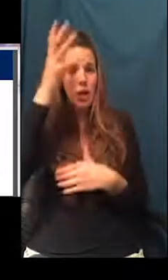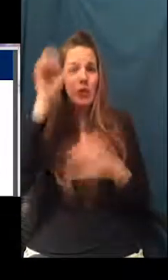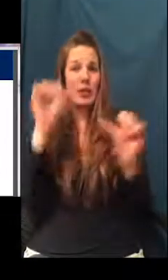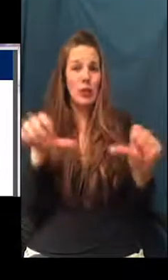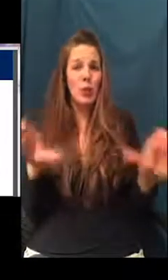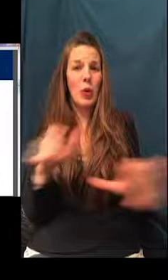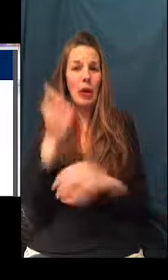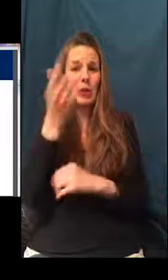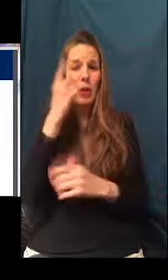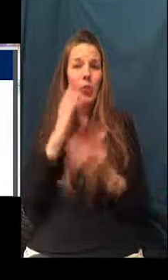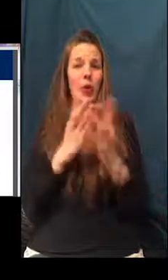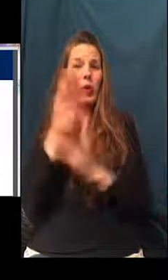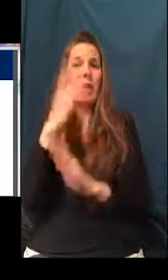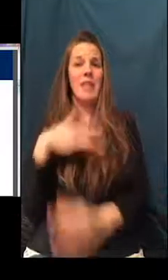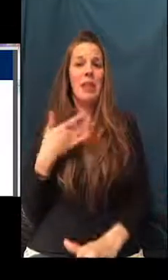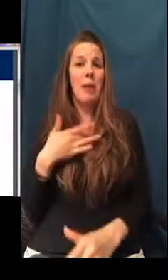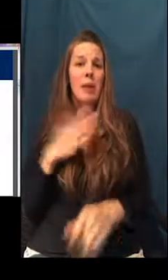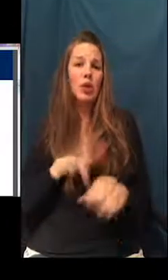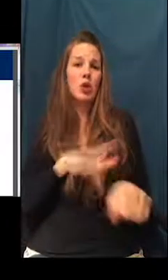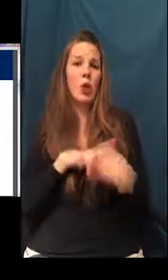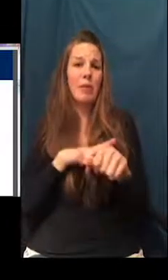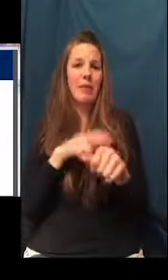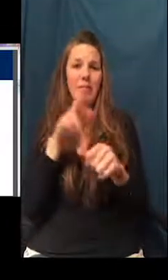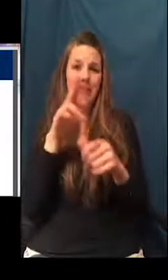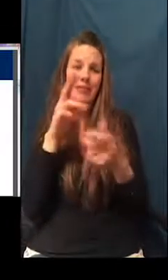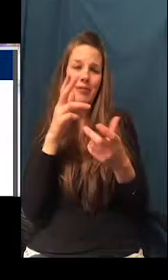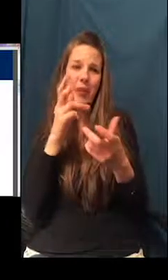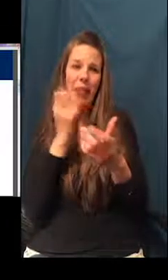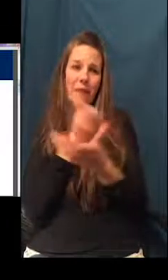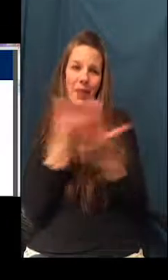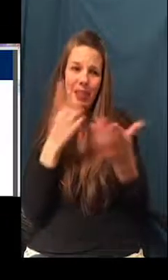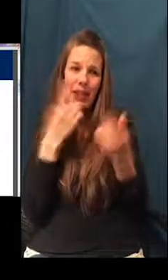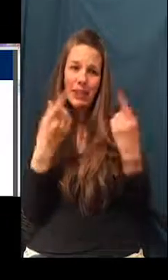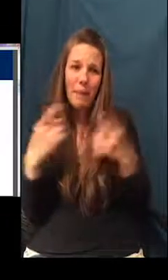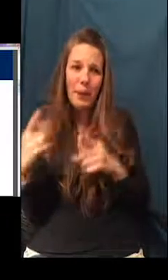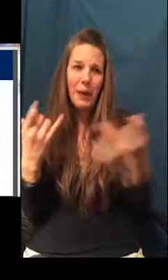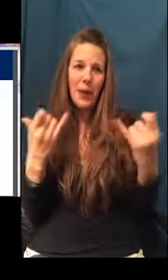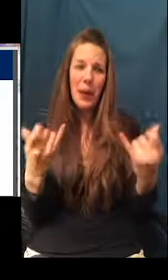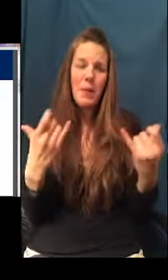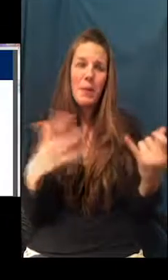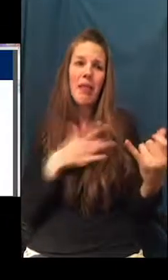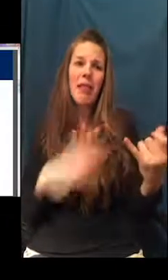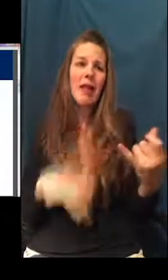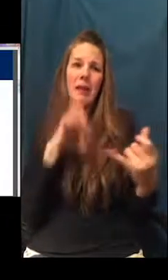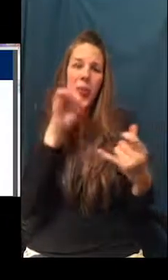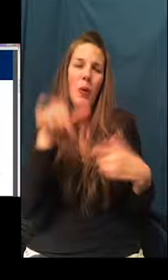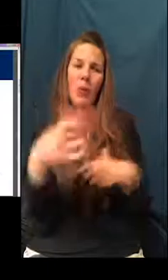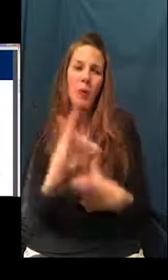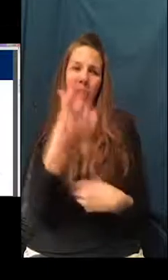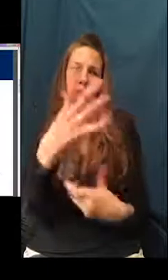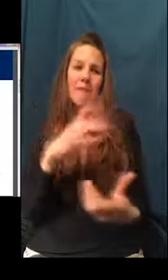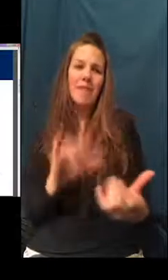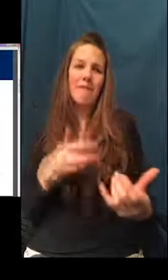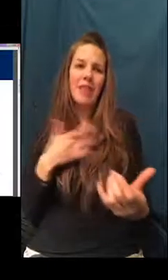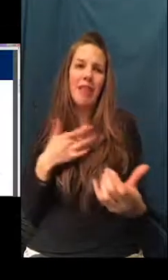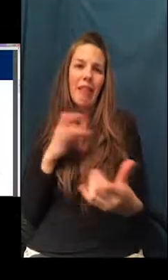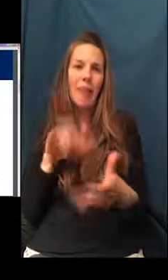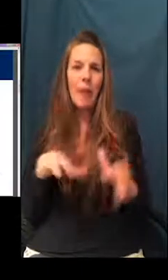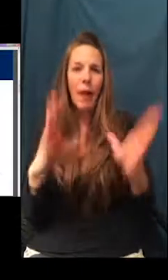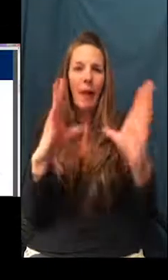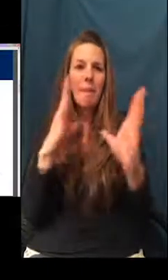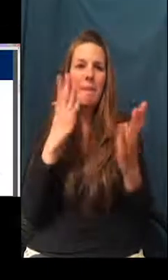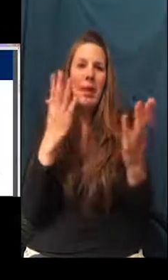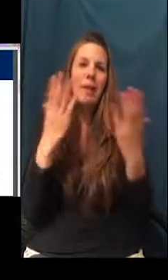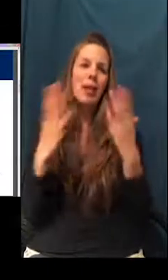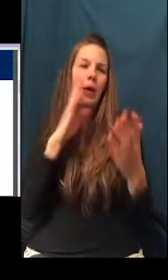understand that what they're going through and feeling is pretty normal given all the circumstances, and that more than likely they're not the only one that's feeling this way, and